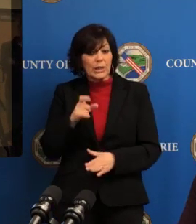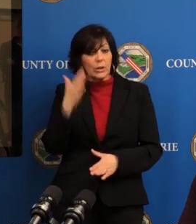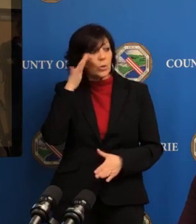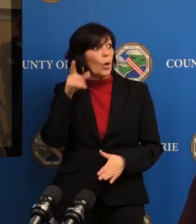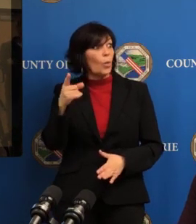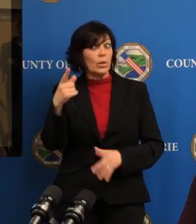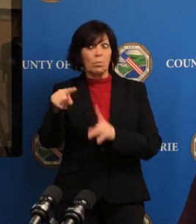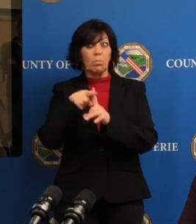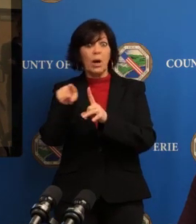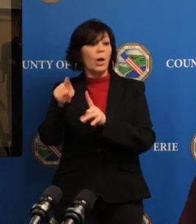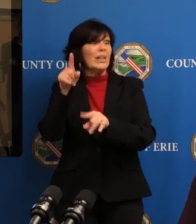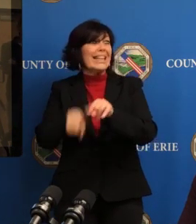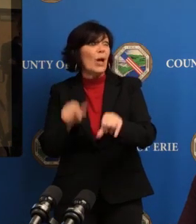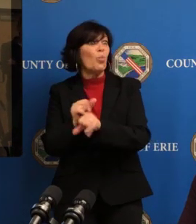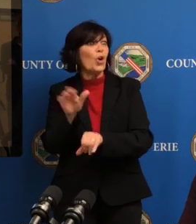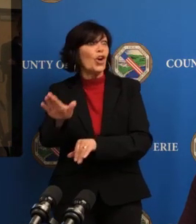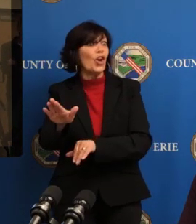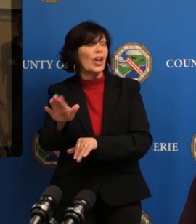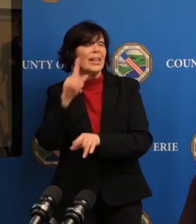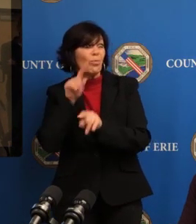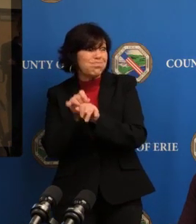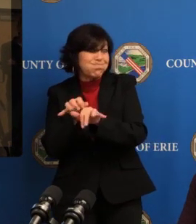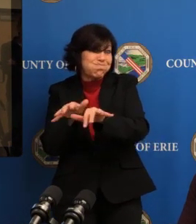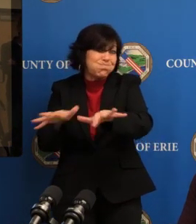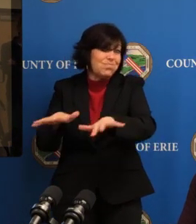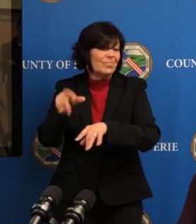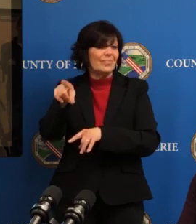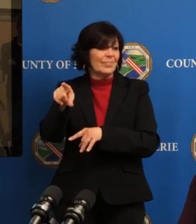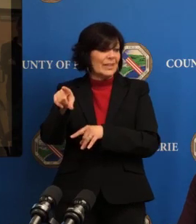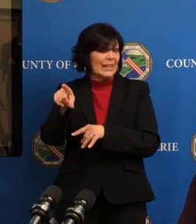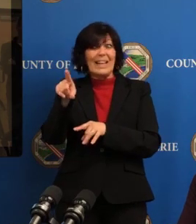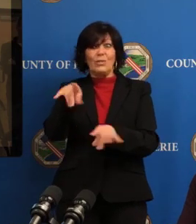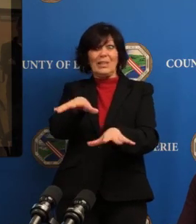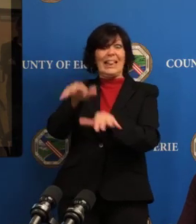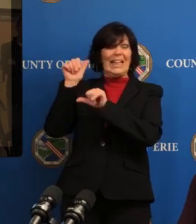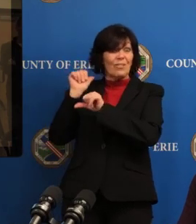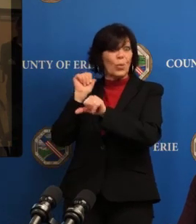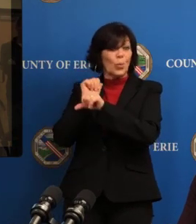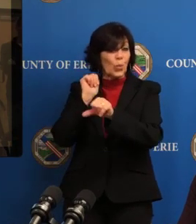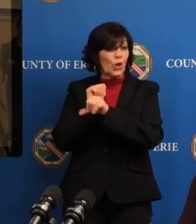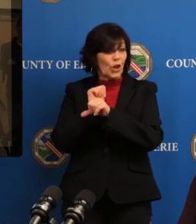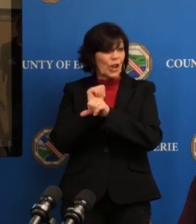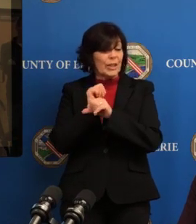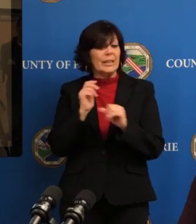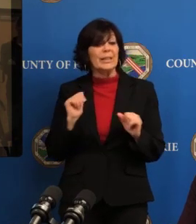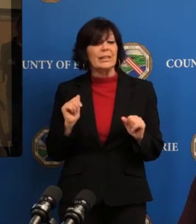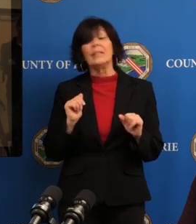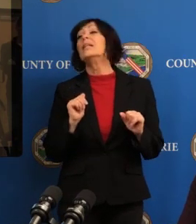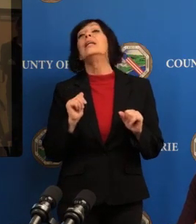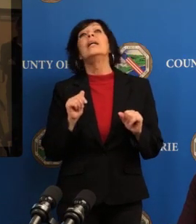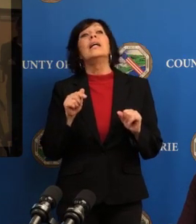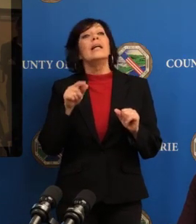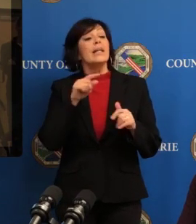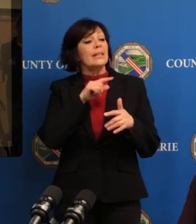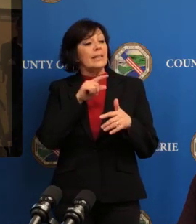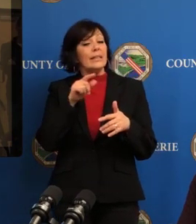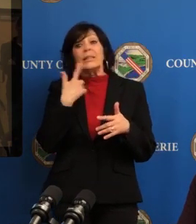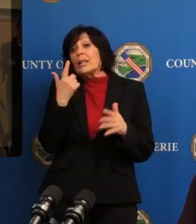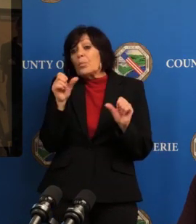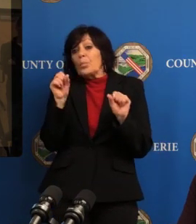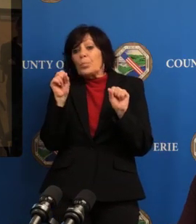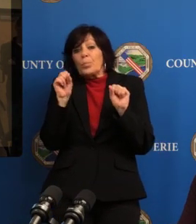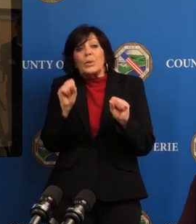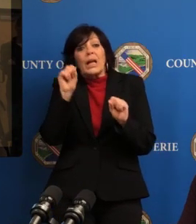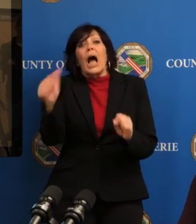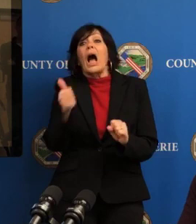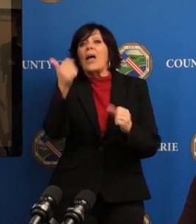is positive there, because that will affect when they have to leave and when they can return back to the workforce, and potentially other